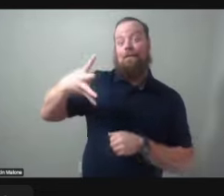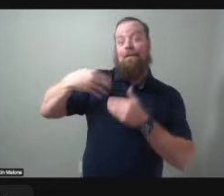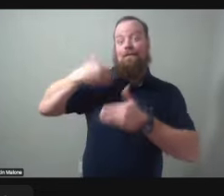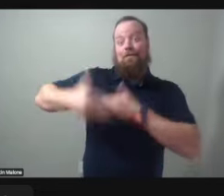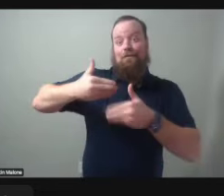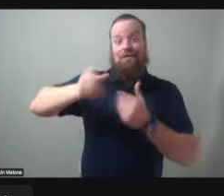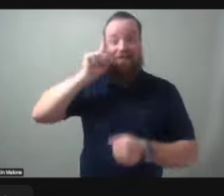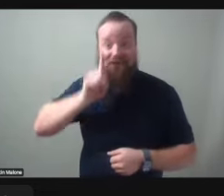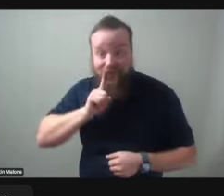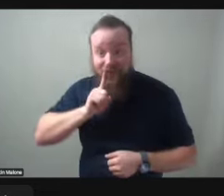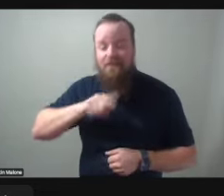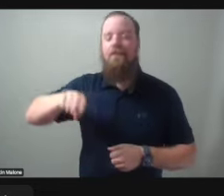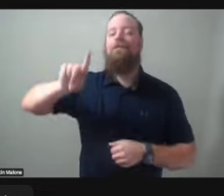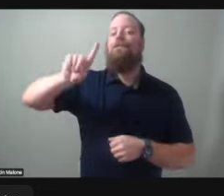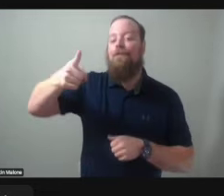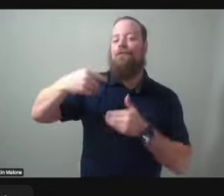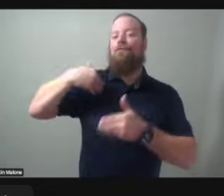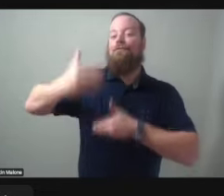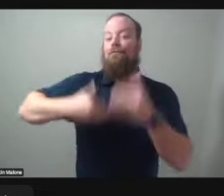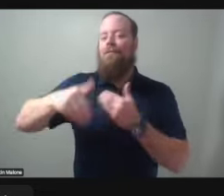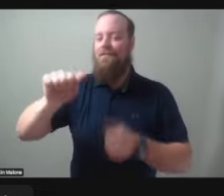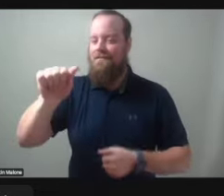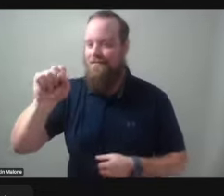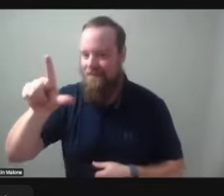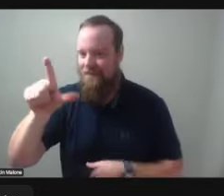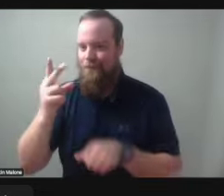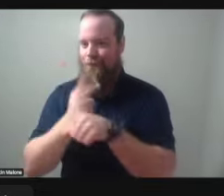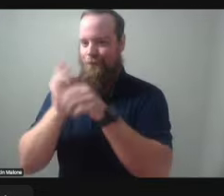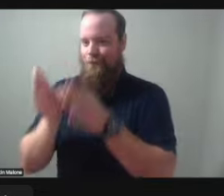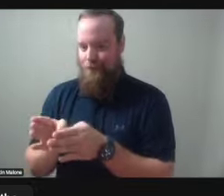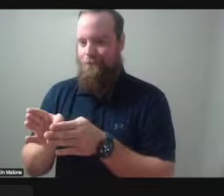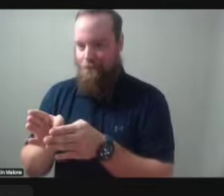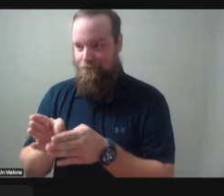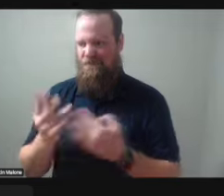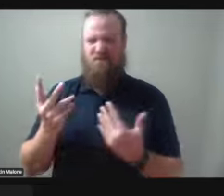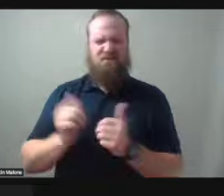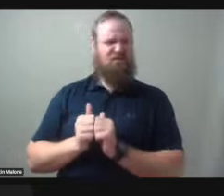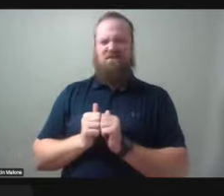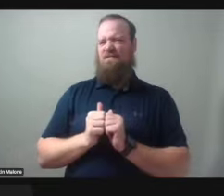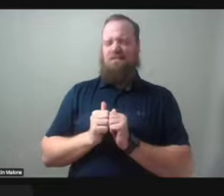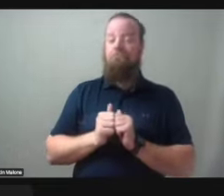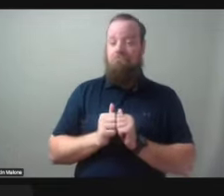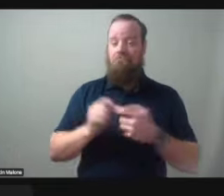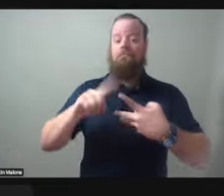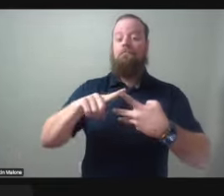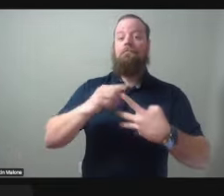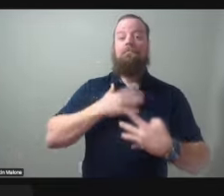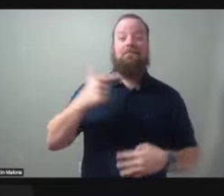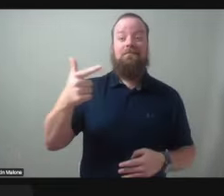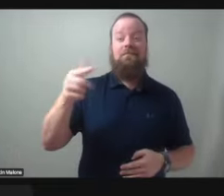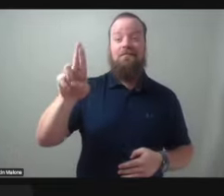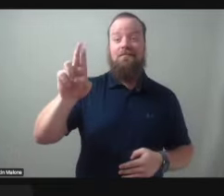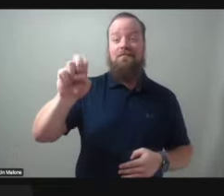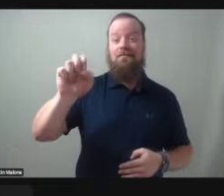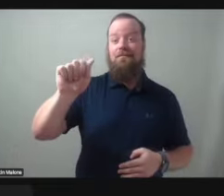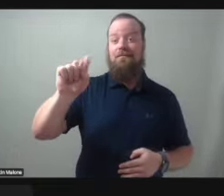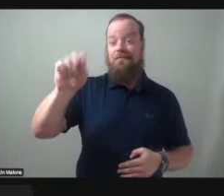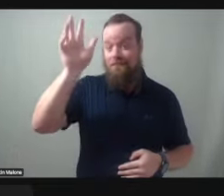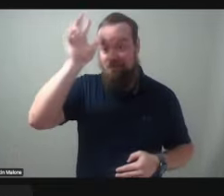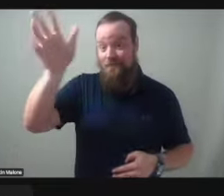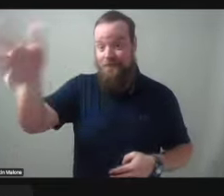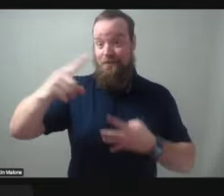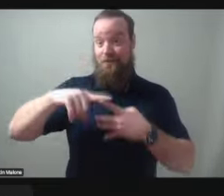people who get cochlear implants are still part of the deaf community. And for myself, I kind